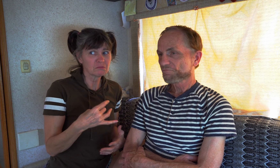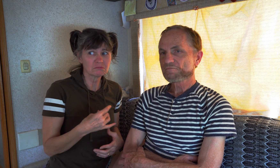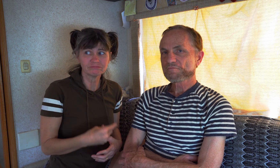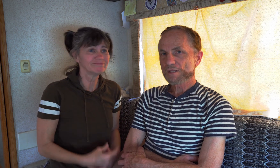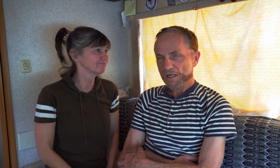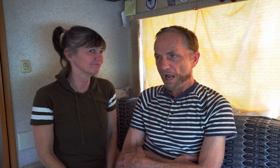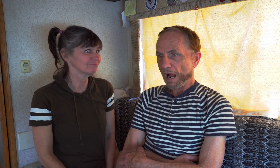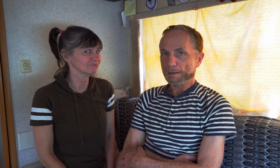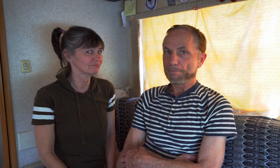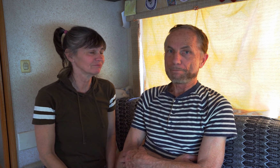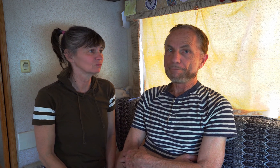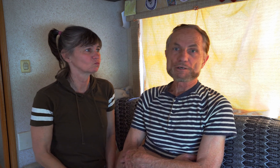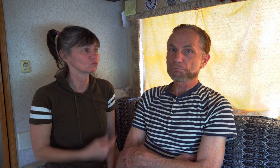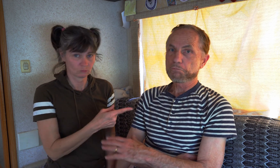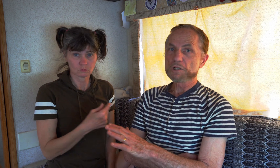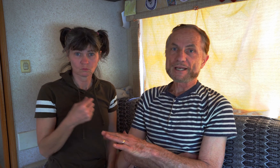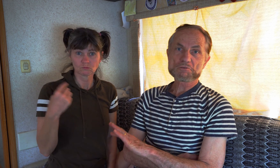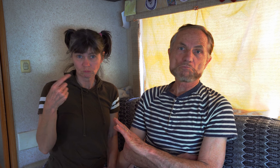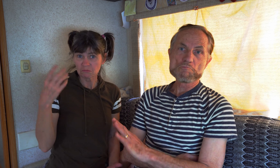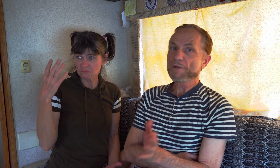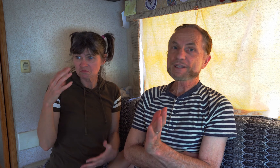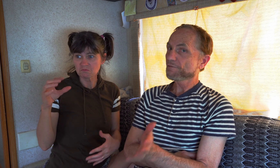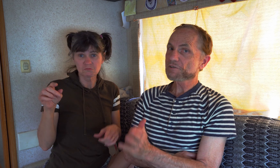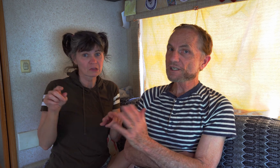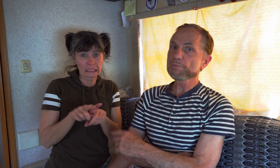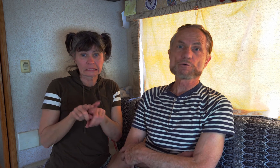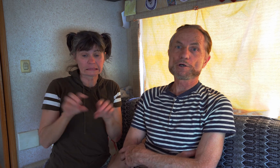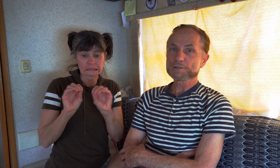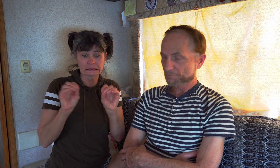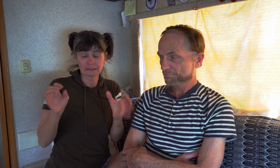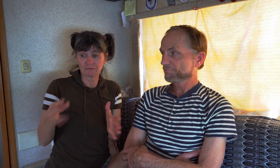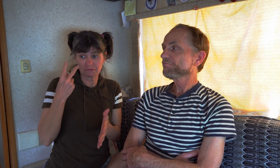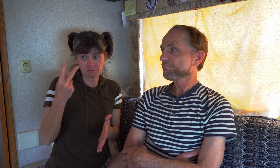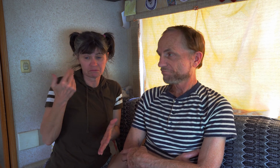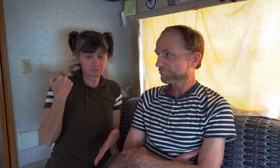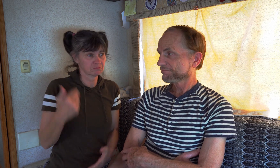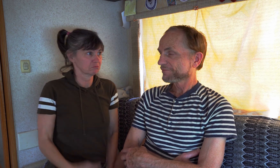like them. They're like nothing I've ever seen before.